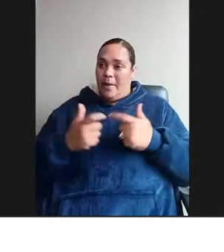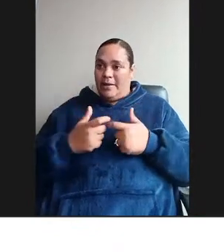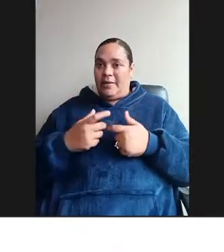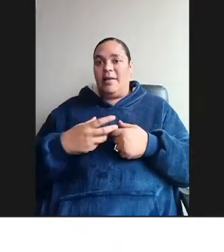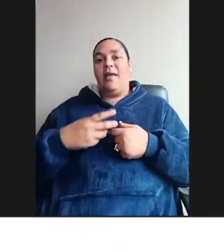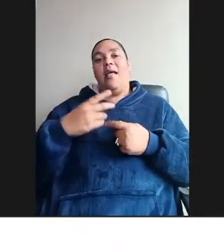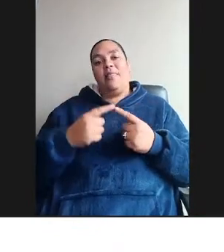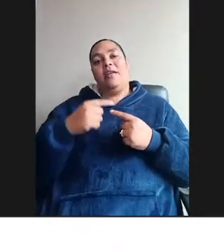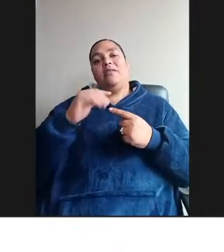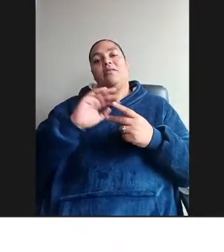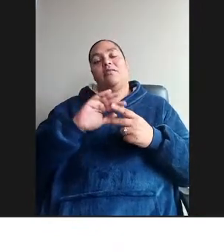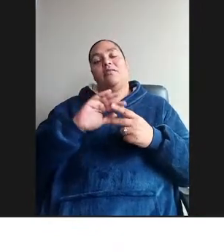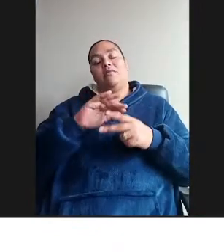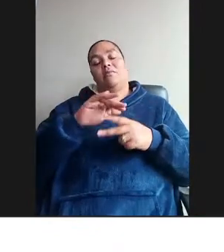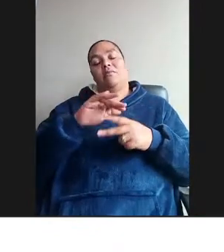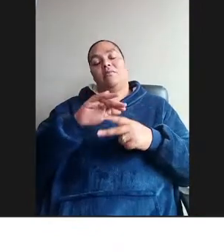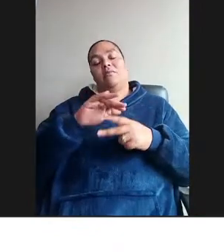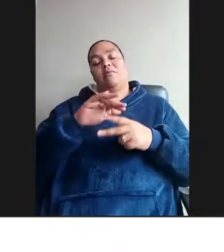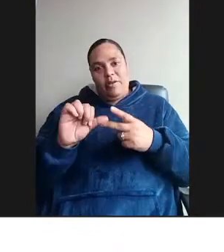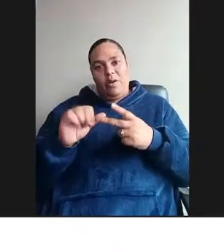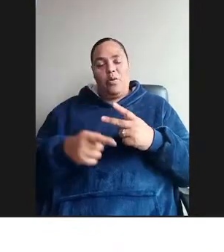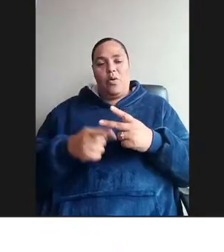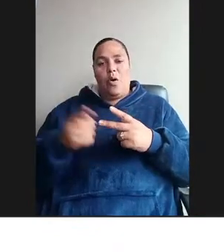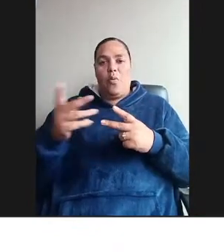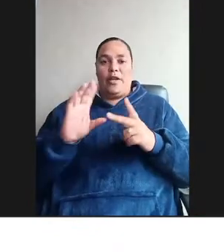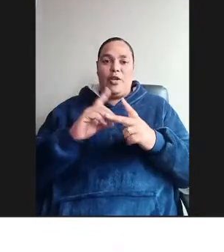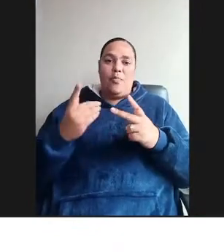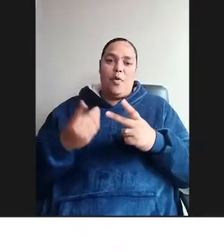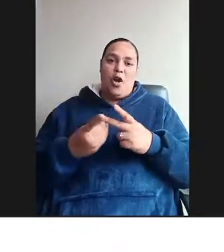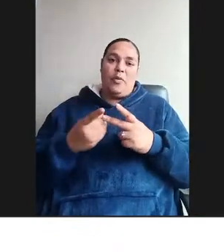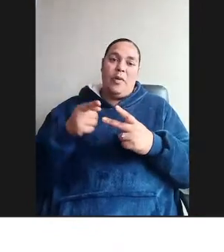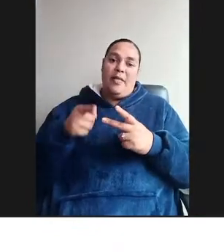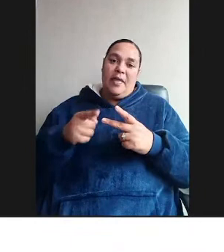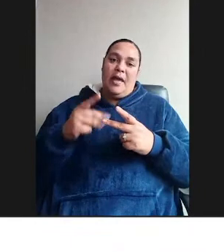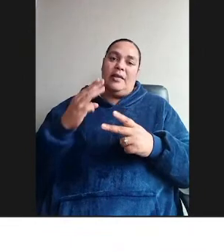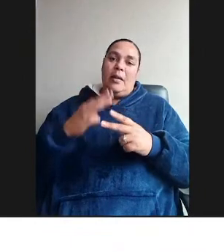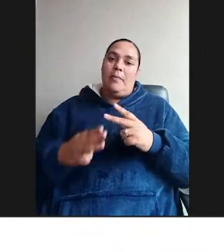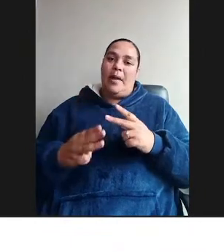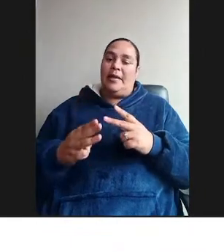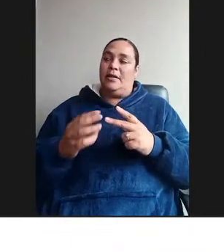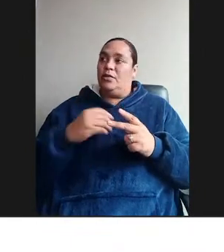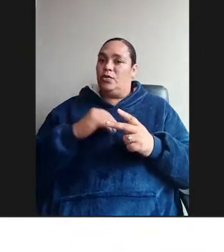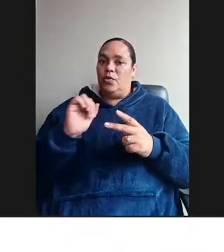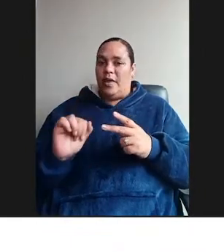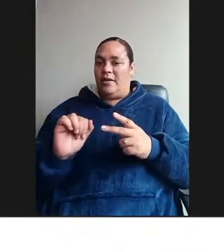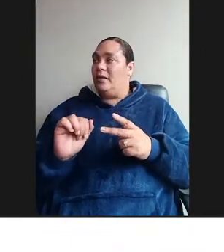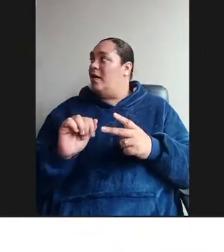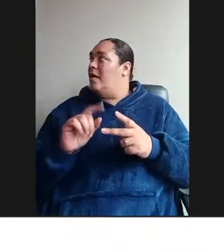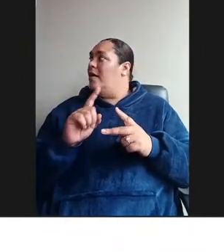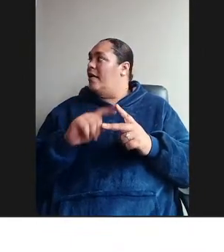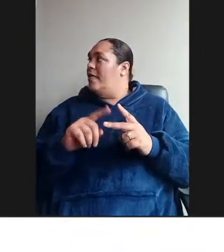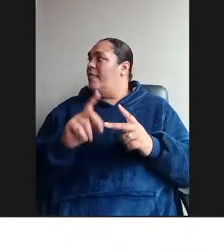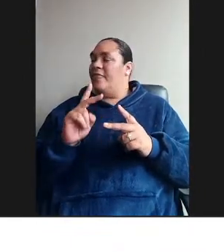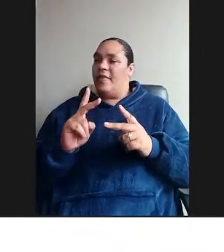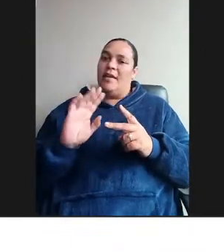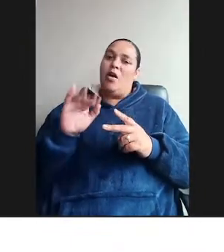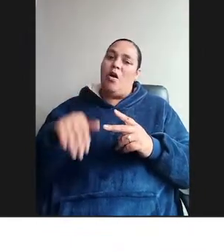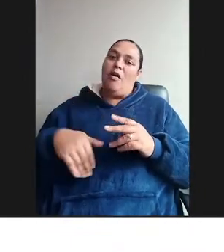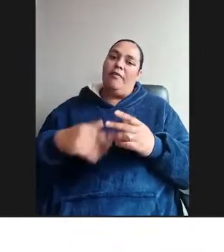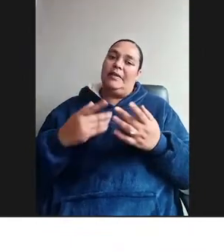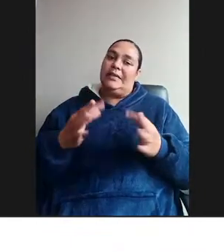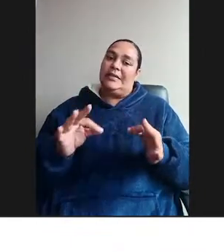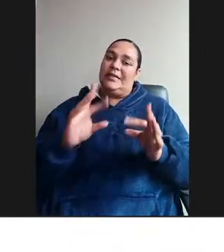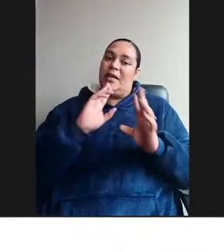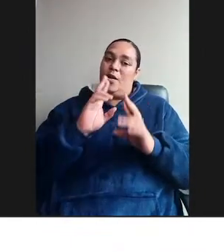or the department whom the petition has been made against. And then when such a report is being